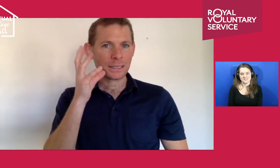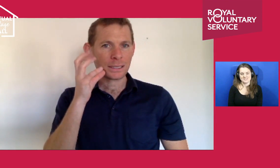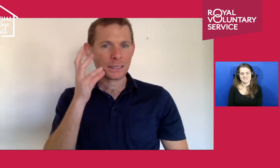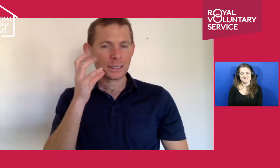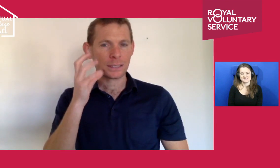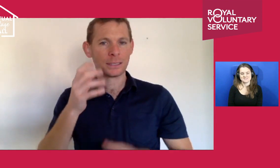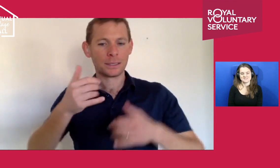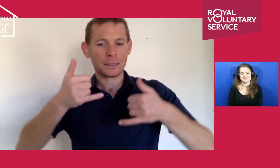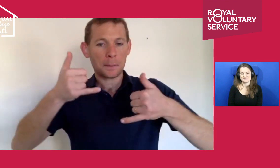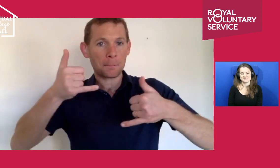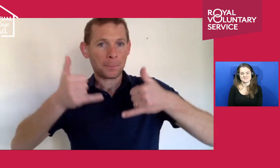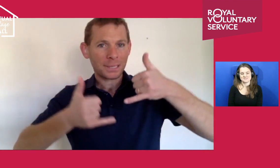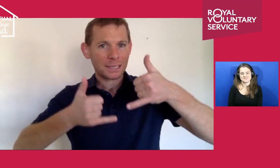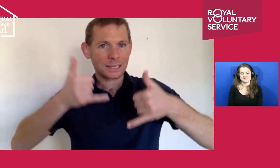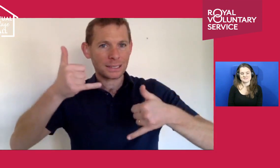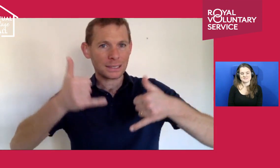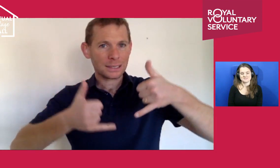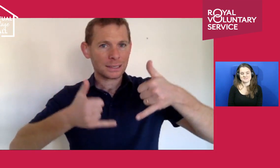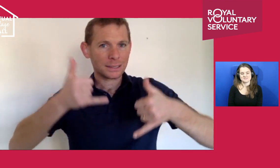Milk